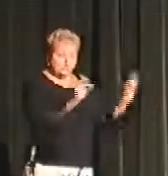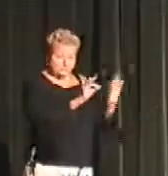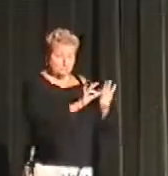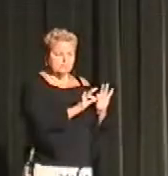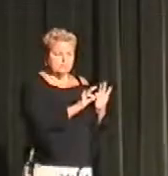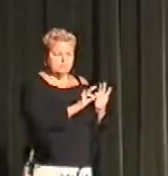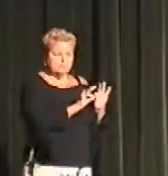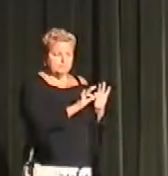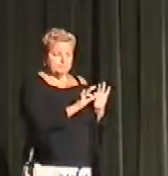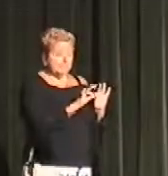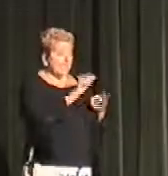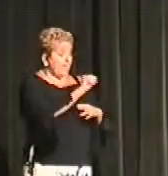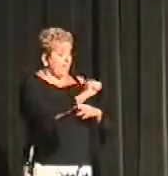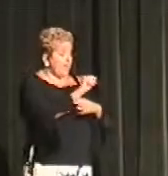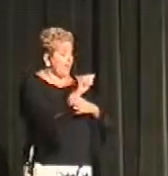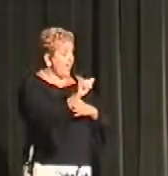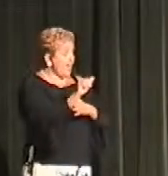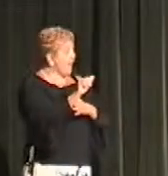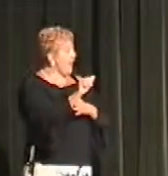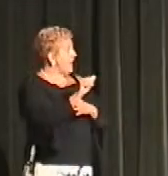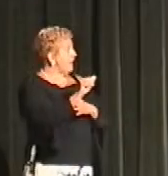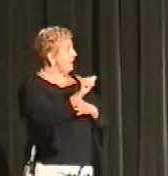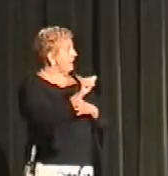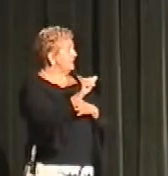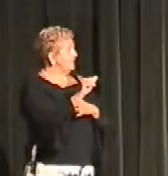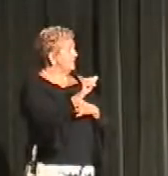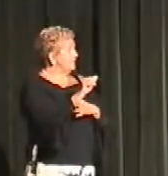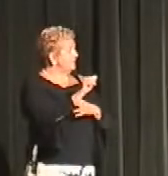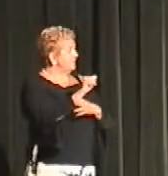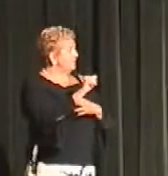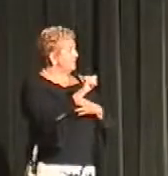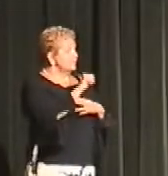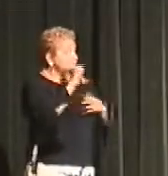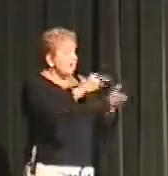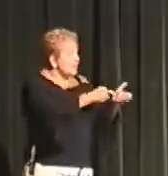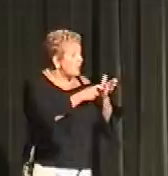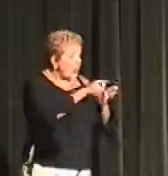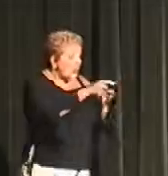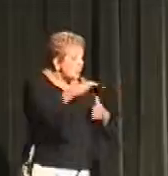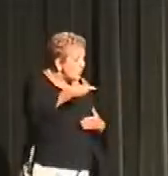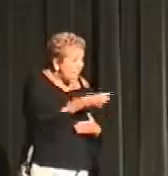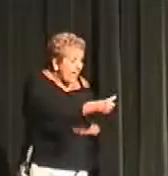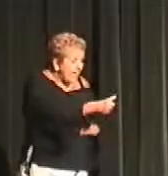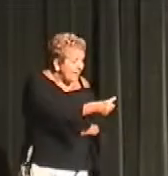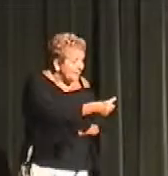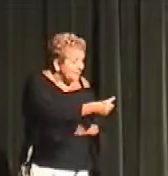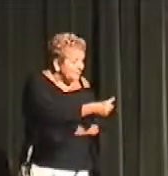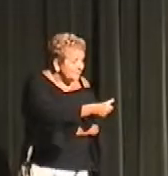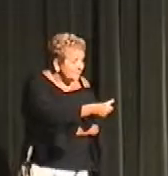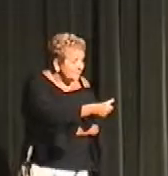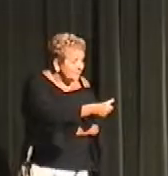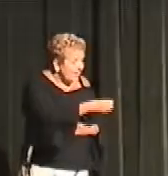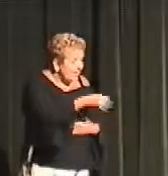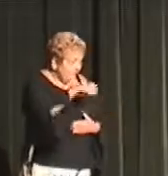Alcoholics Anonymous doesn't have any dues or fees. And If this was about money, I wouldn't be